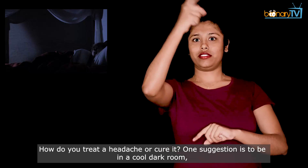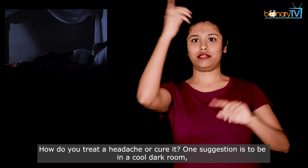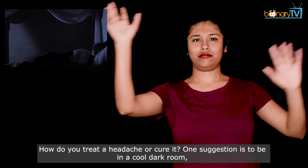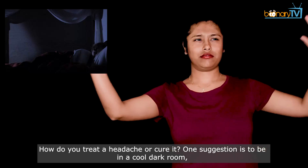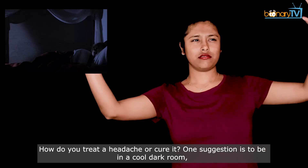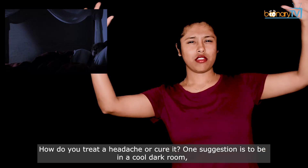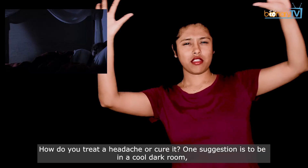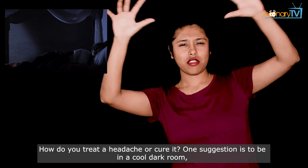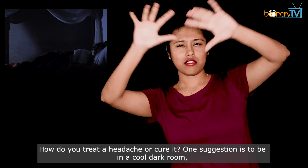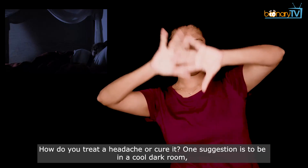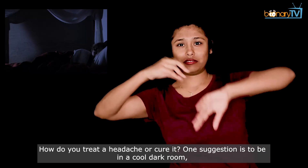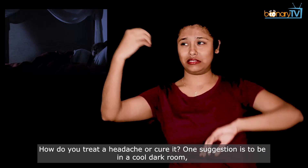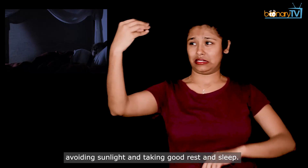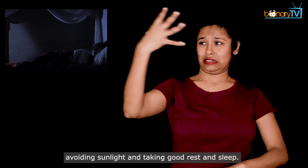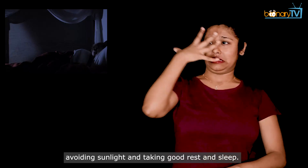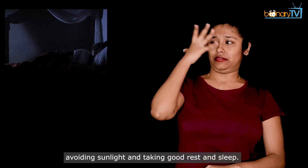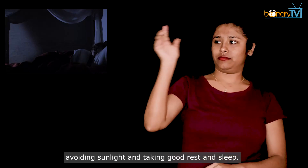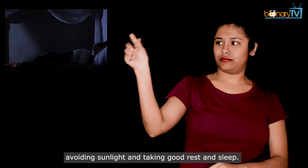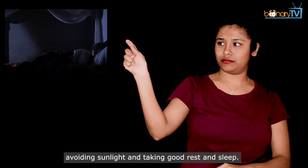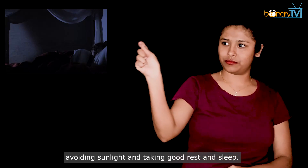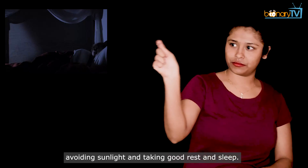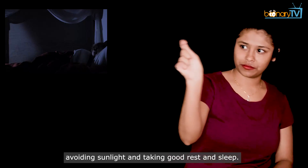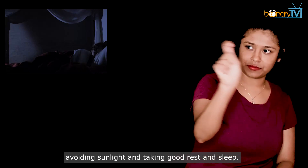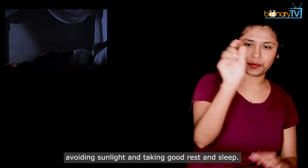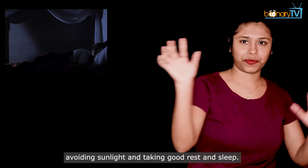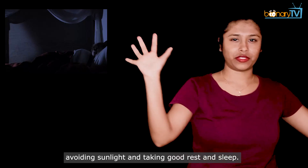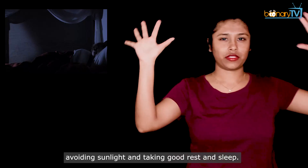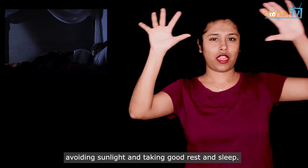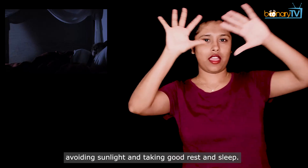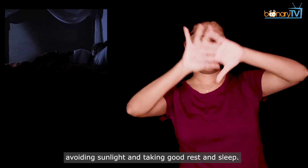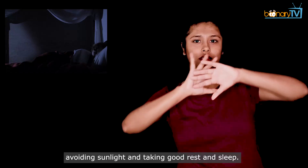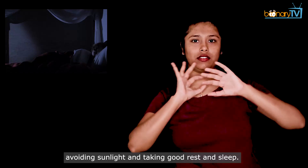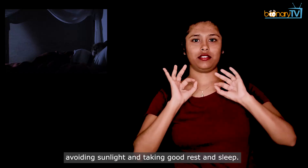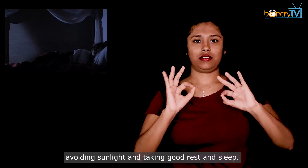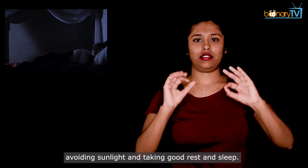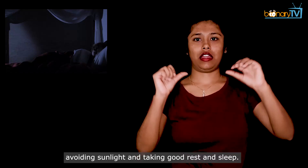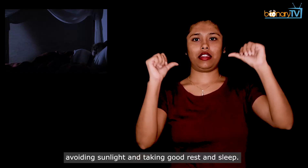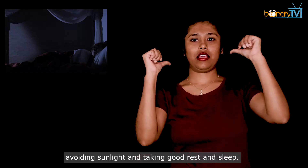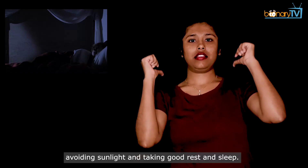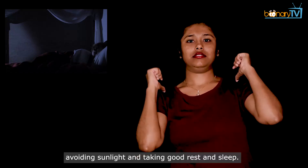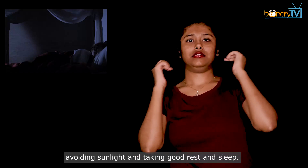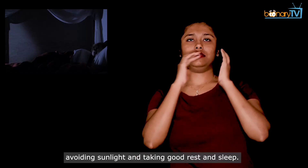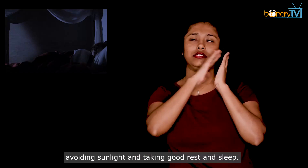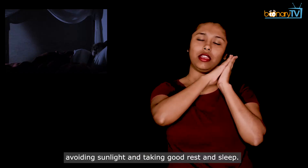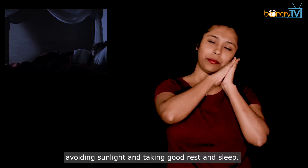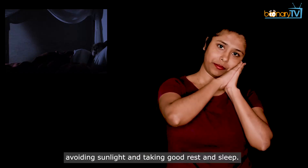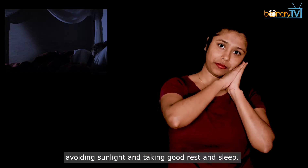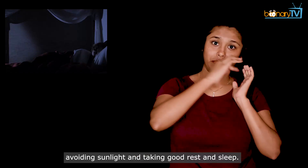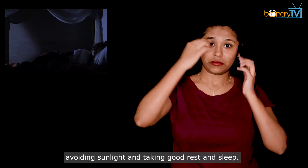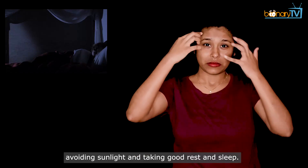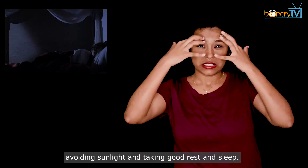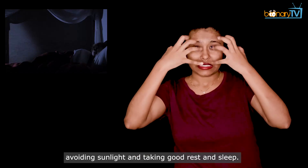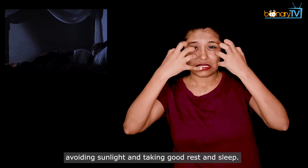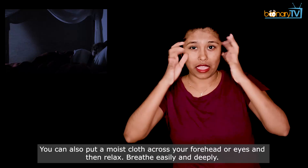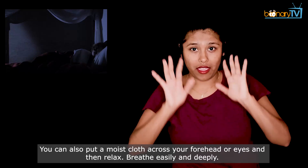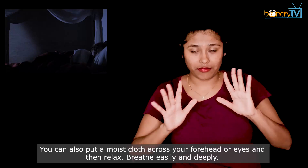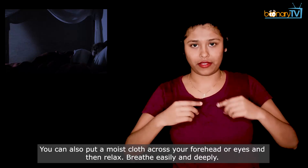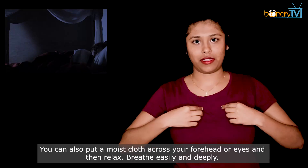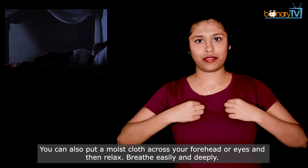dark room, avoiding sunlight and taking good rest and sleep. You can also